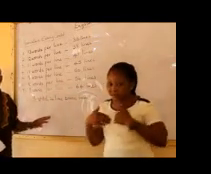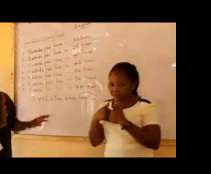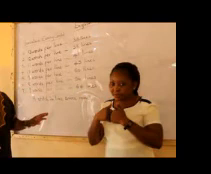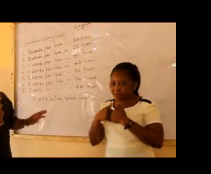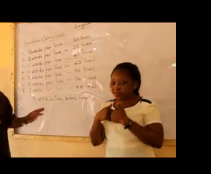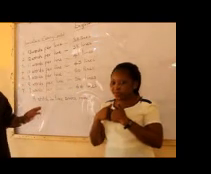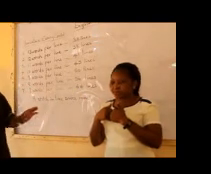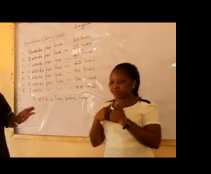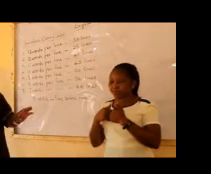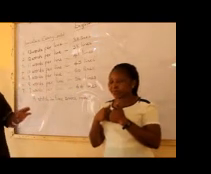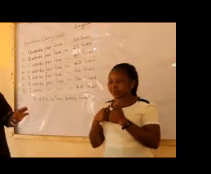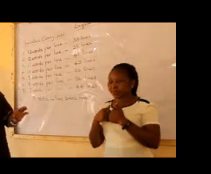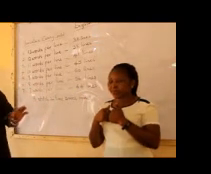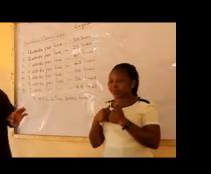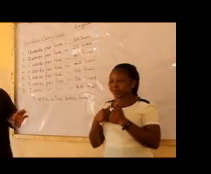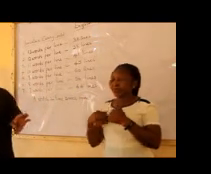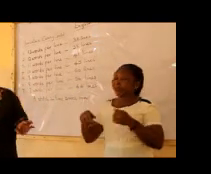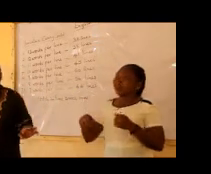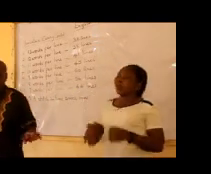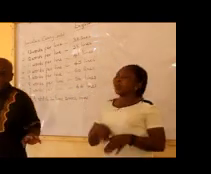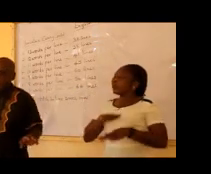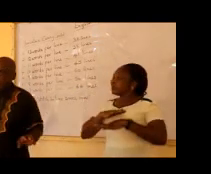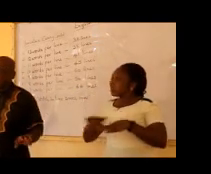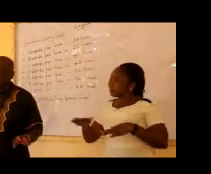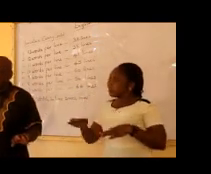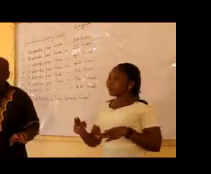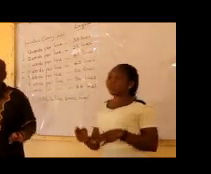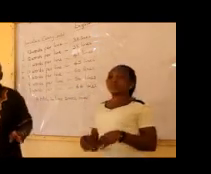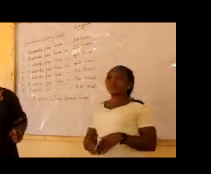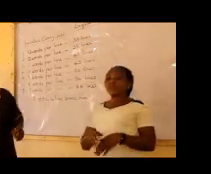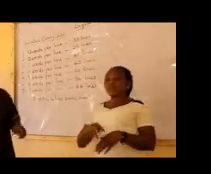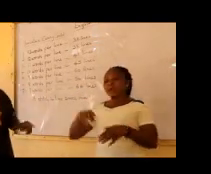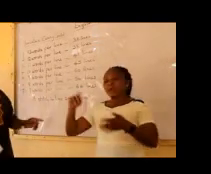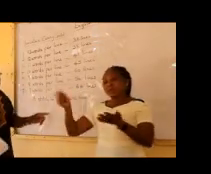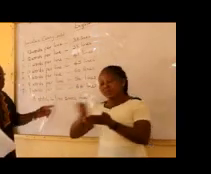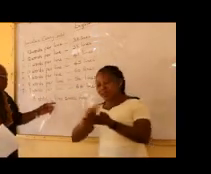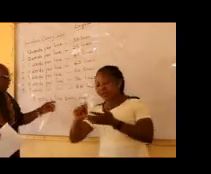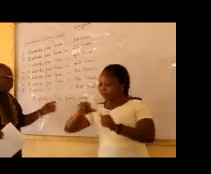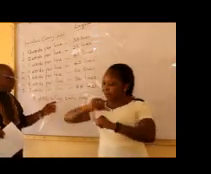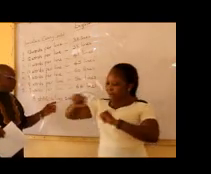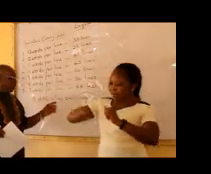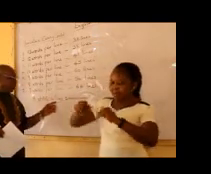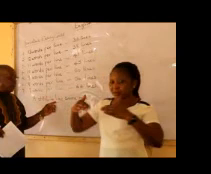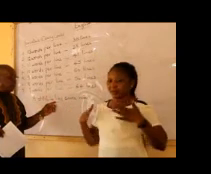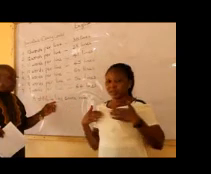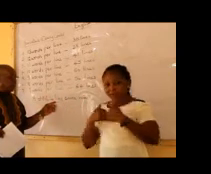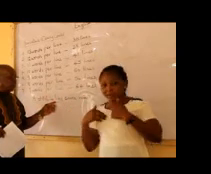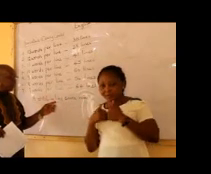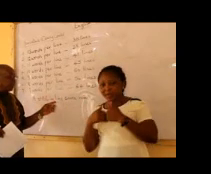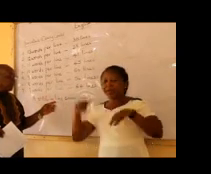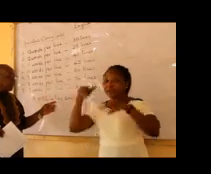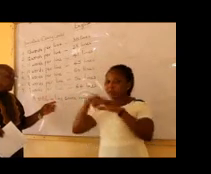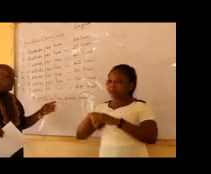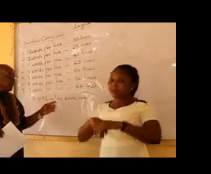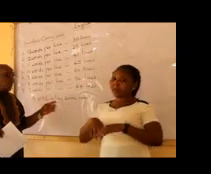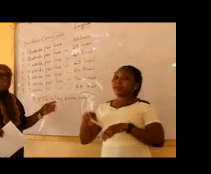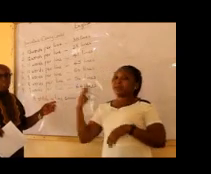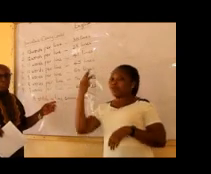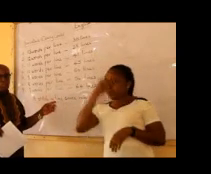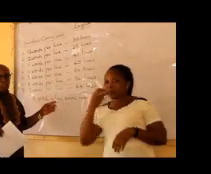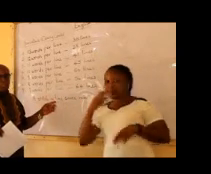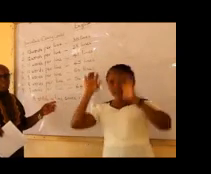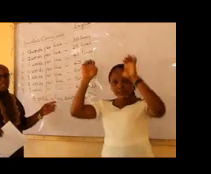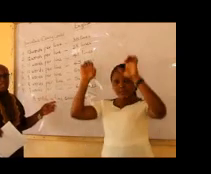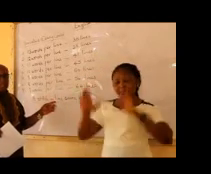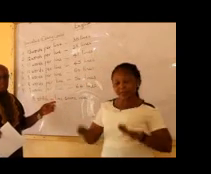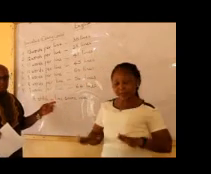The lion caught the leopard and the whatnot. You will score 0. No one is